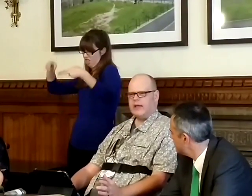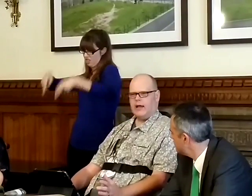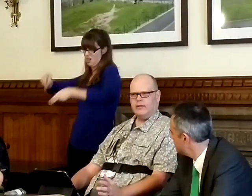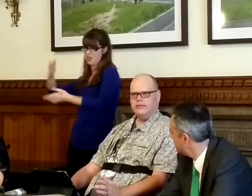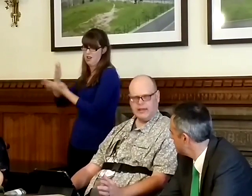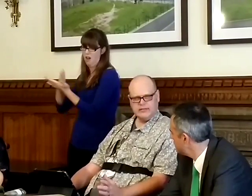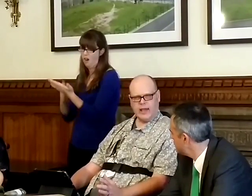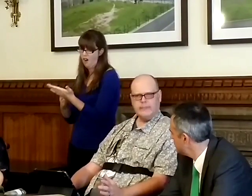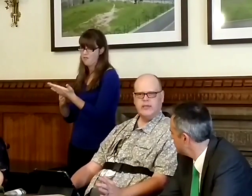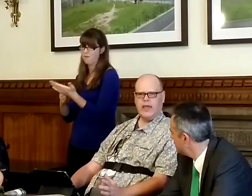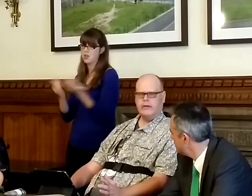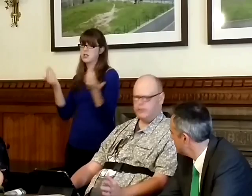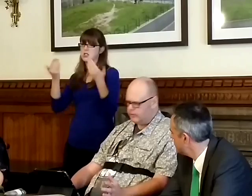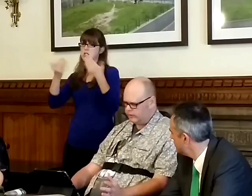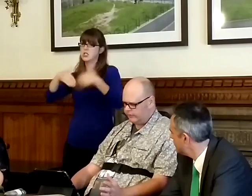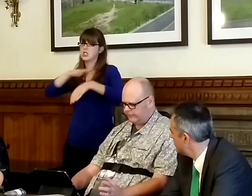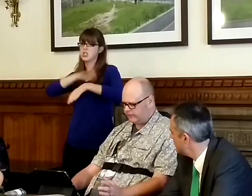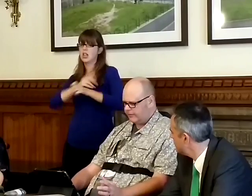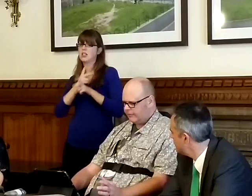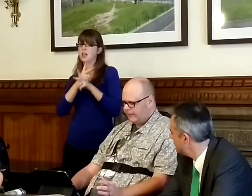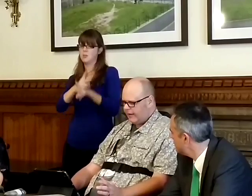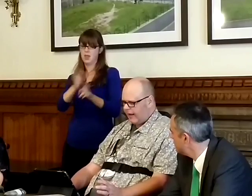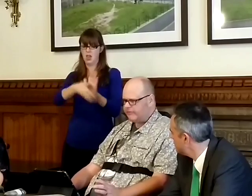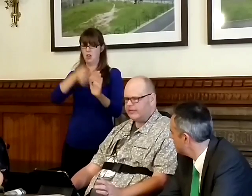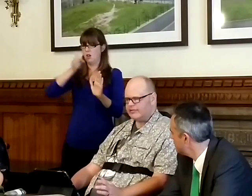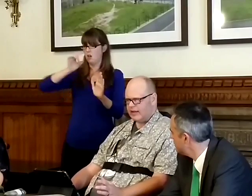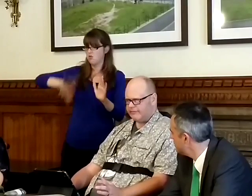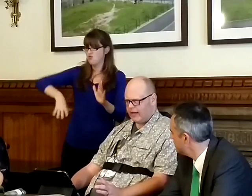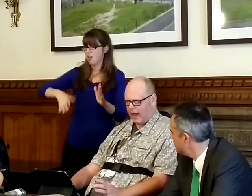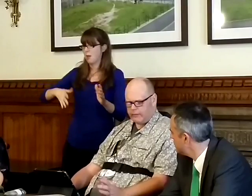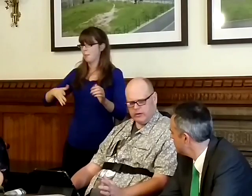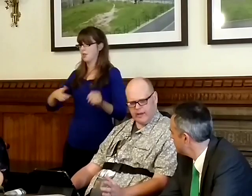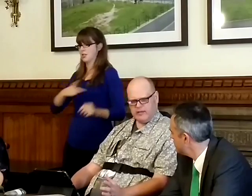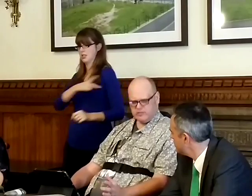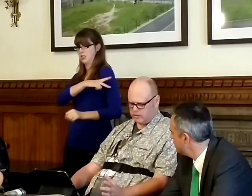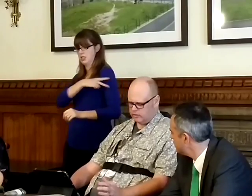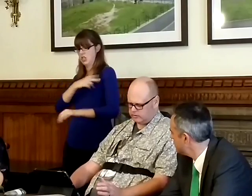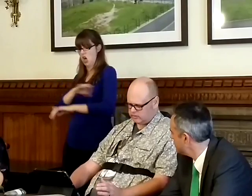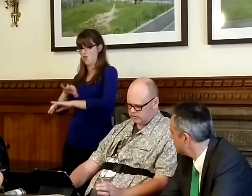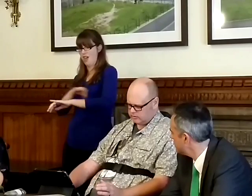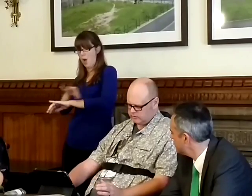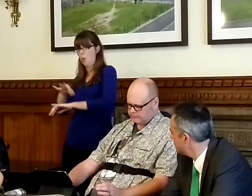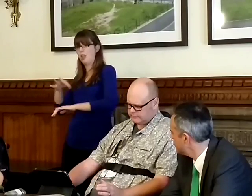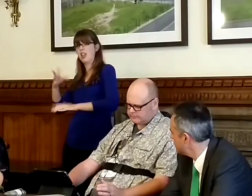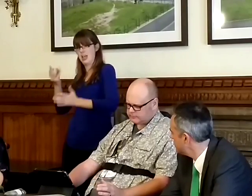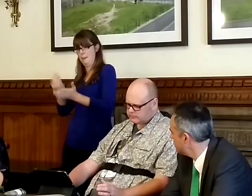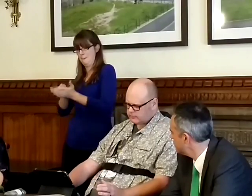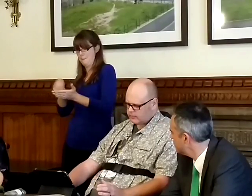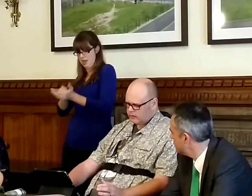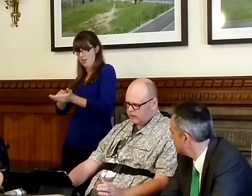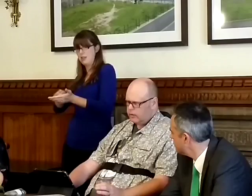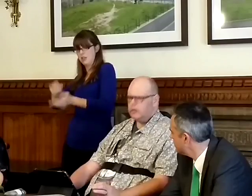having their nighttime care removed, having their staff hourly rates cut.